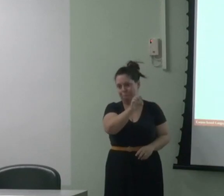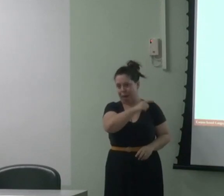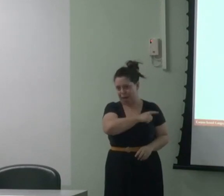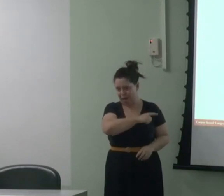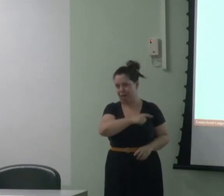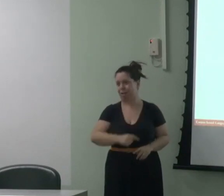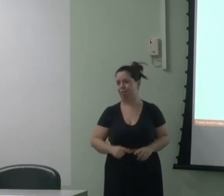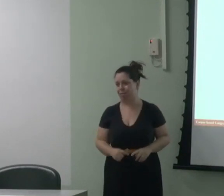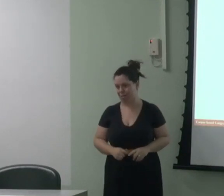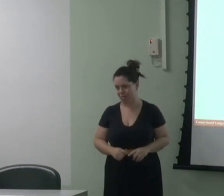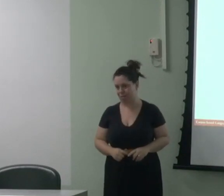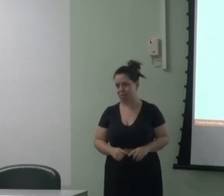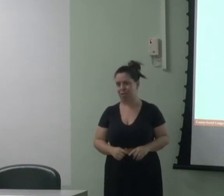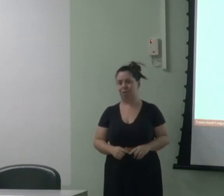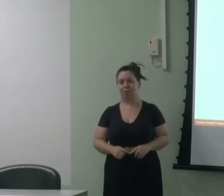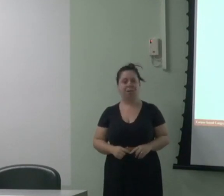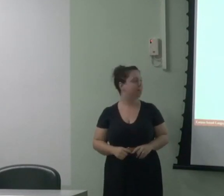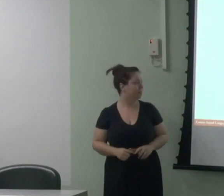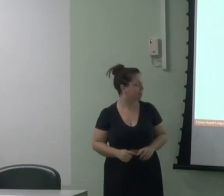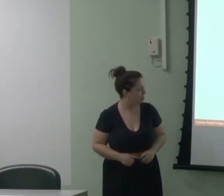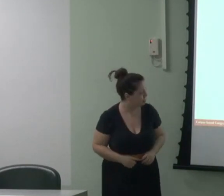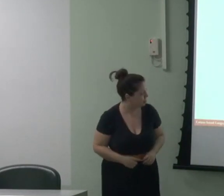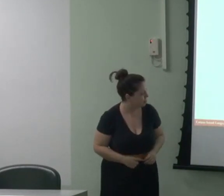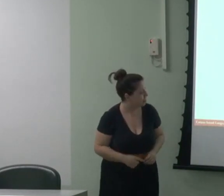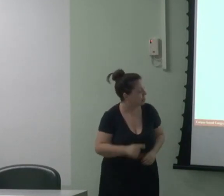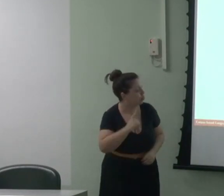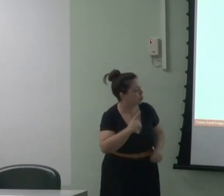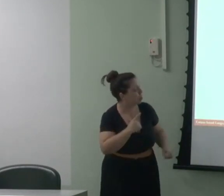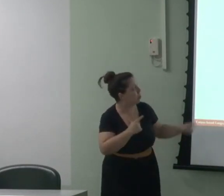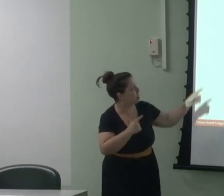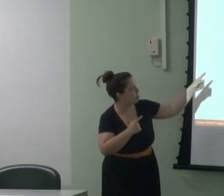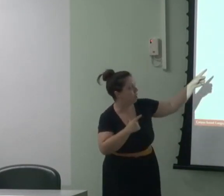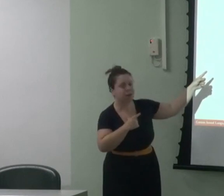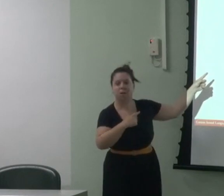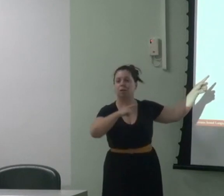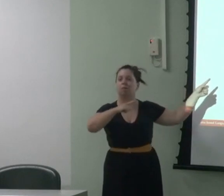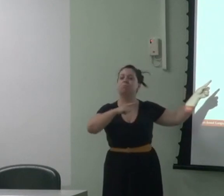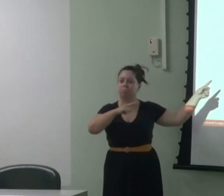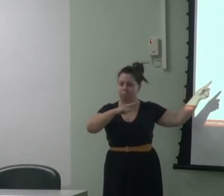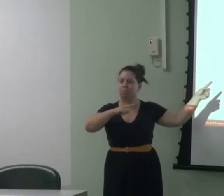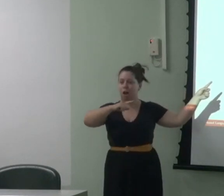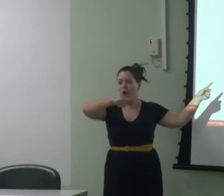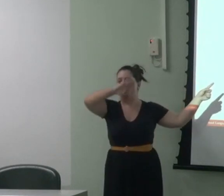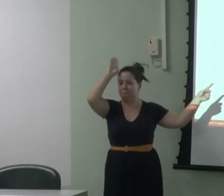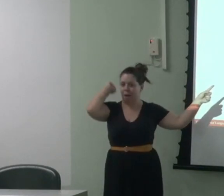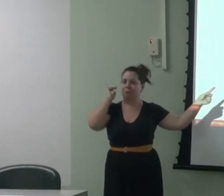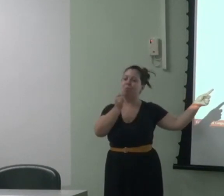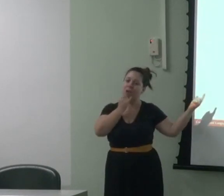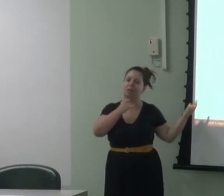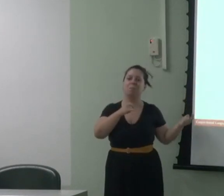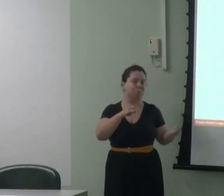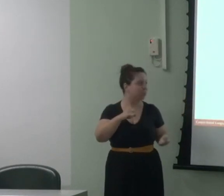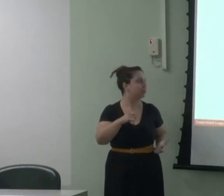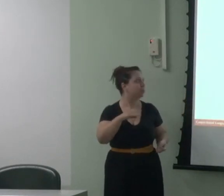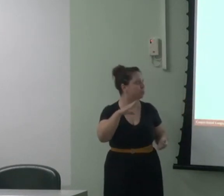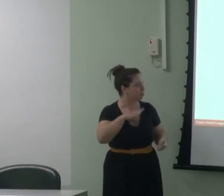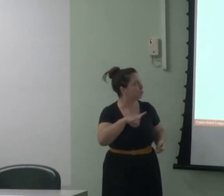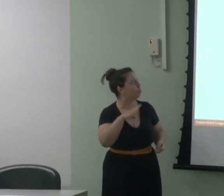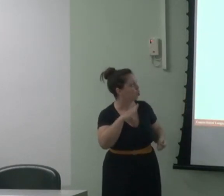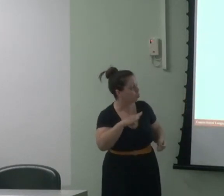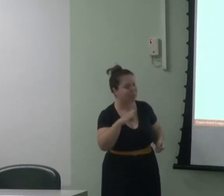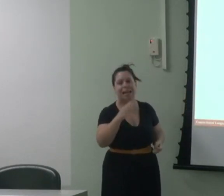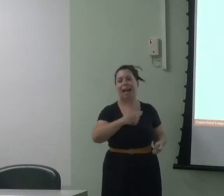some, but not so many. You could see many Iranian languages, but we have only a handful, and so on. And again, if